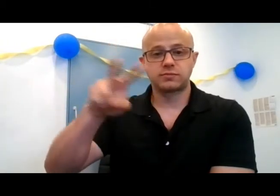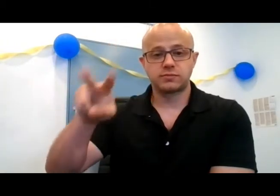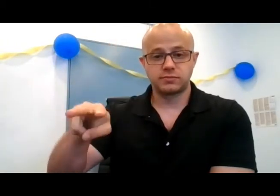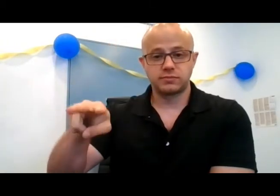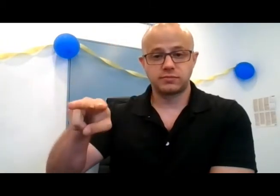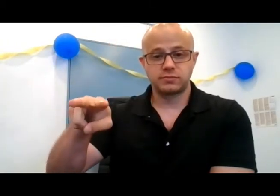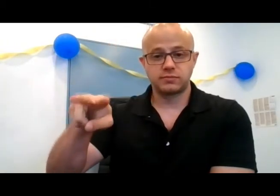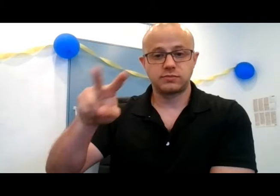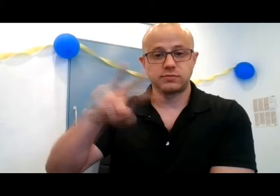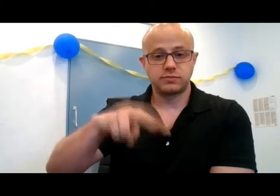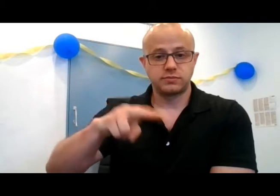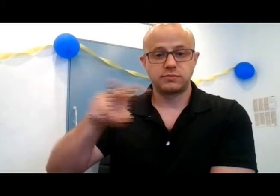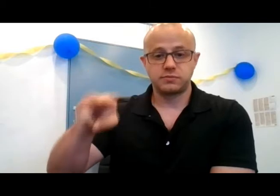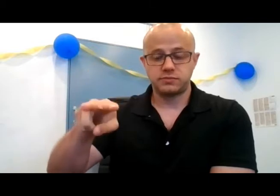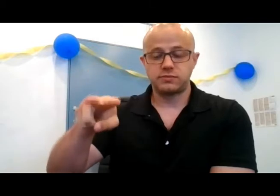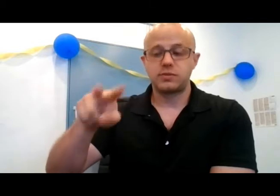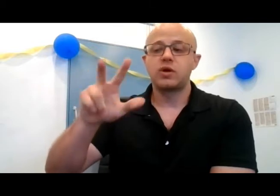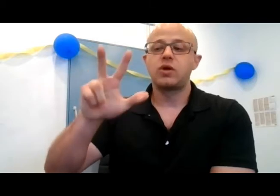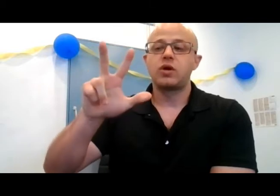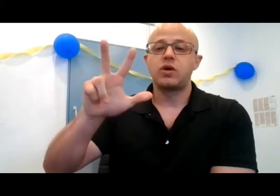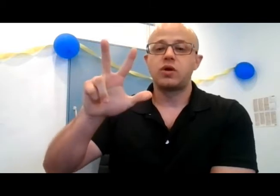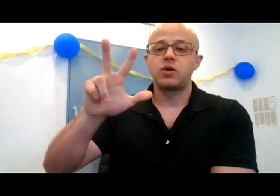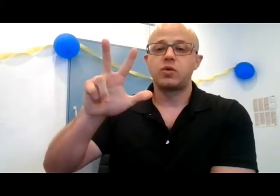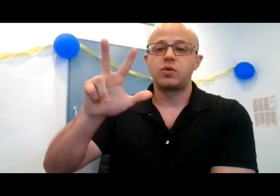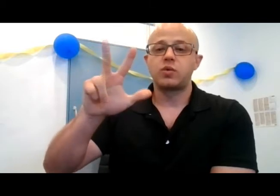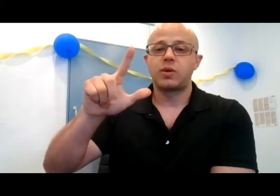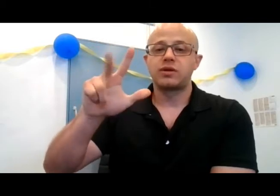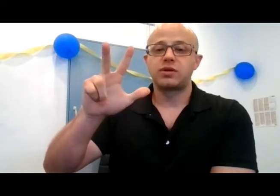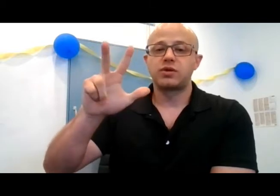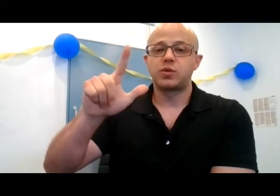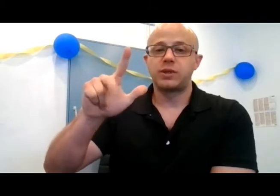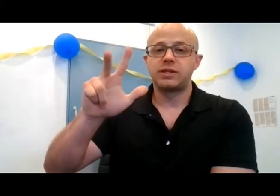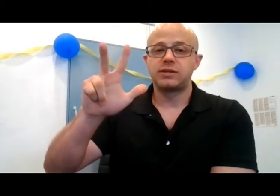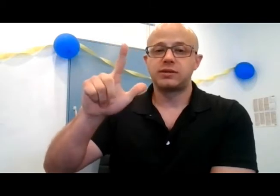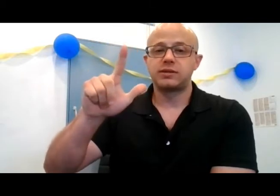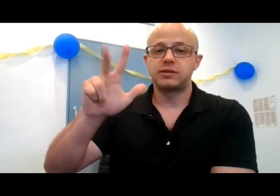21, 22, there's two bounce,